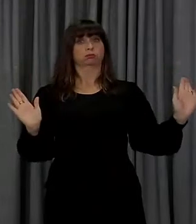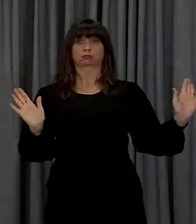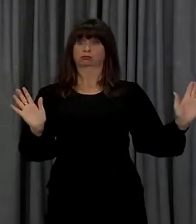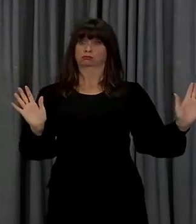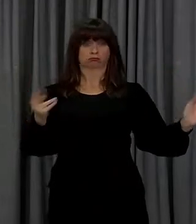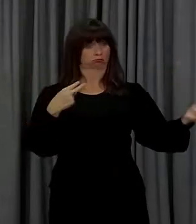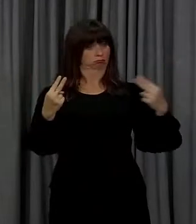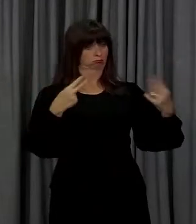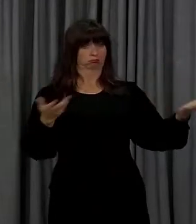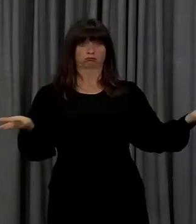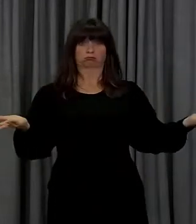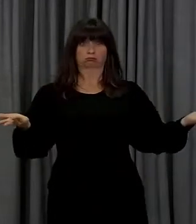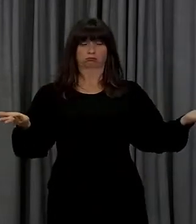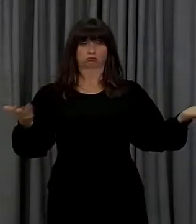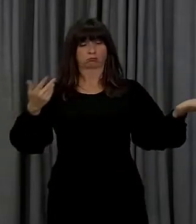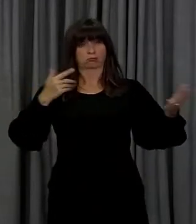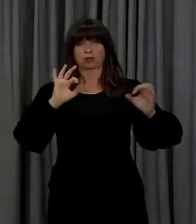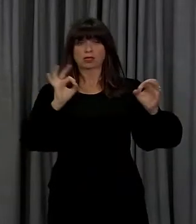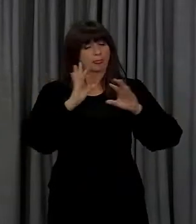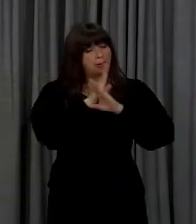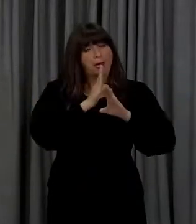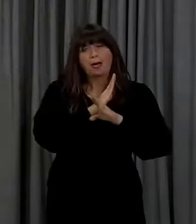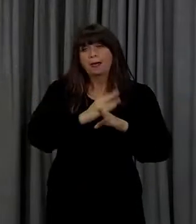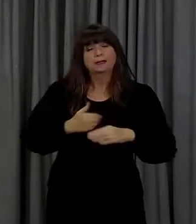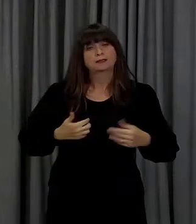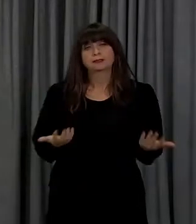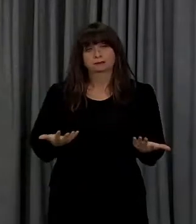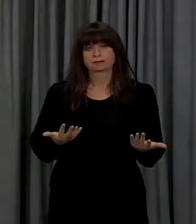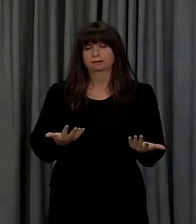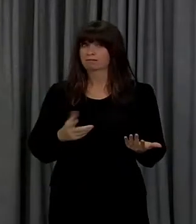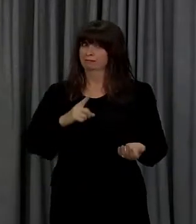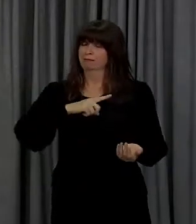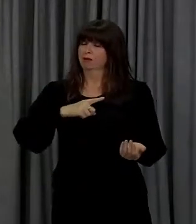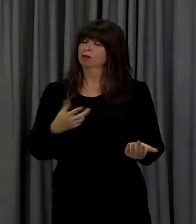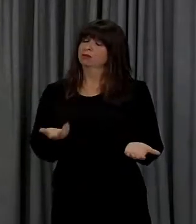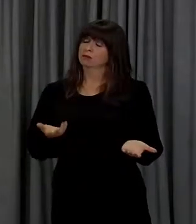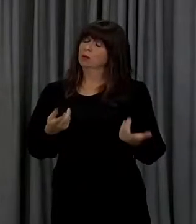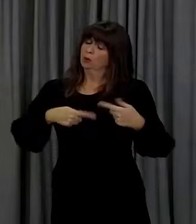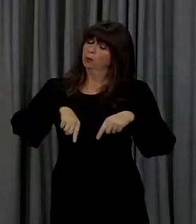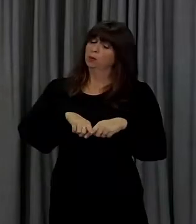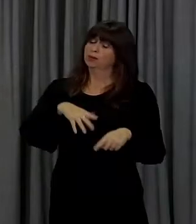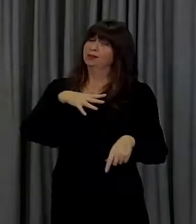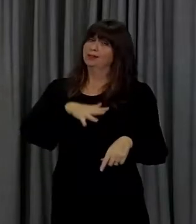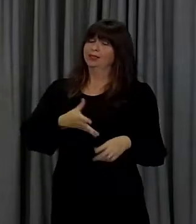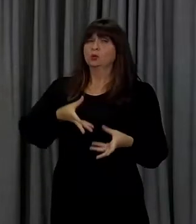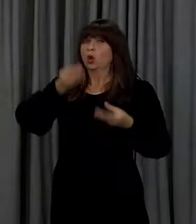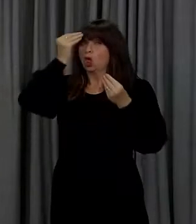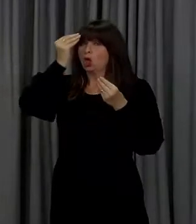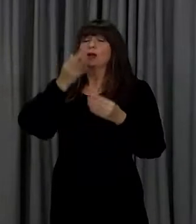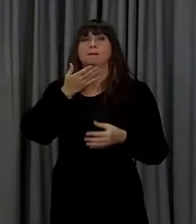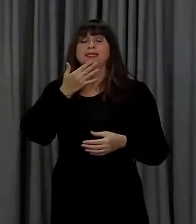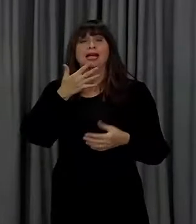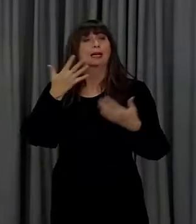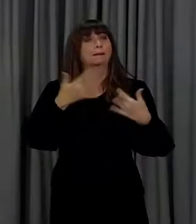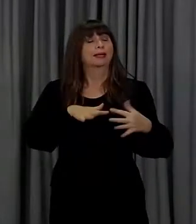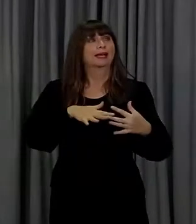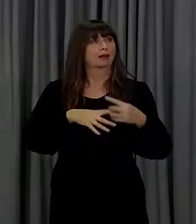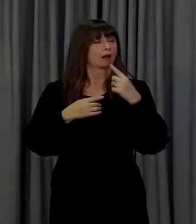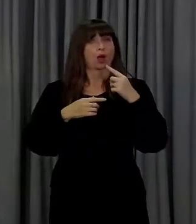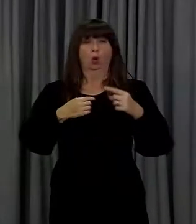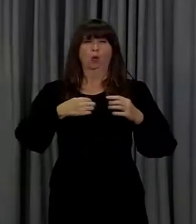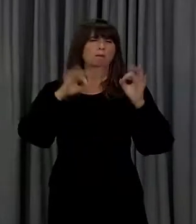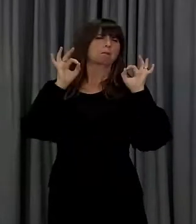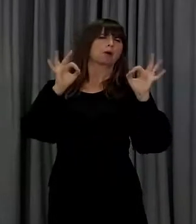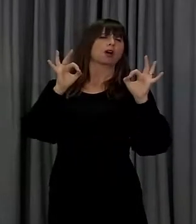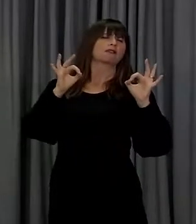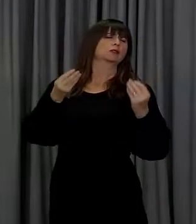transparent and open in terms of how we respond to that inquiry. Because, you know, we all need to learn lessons here. You know, we didn't get